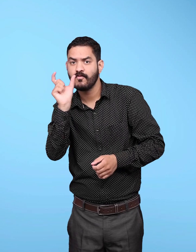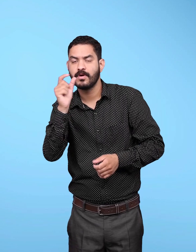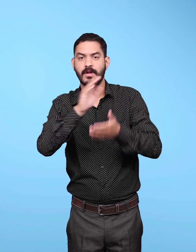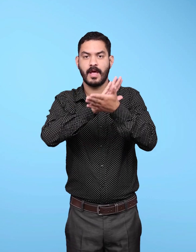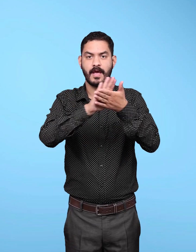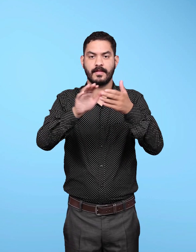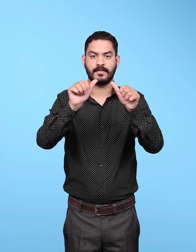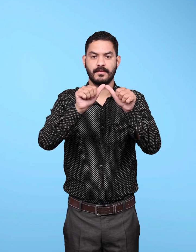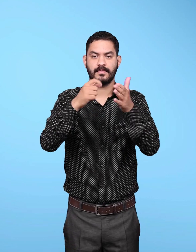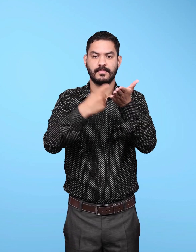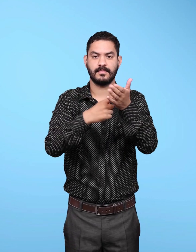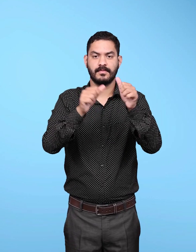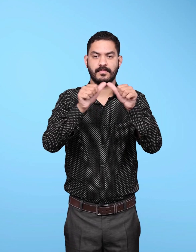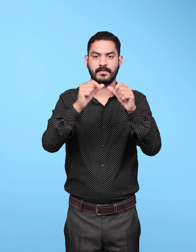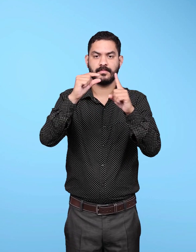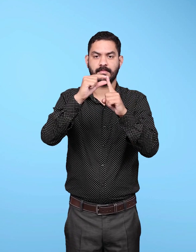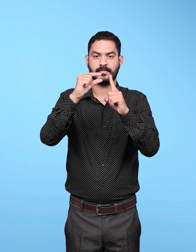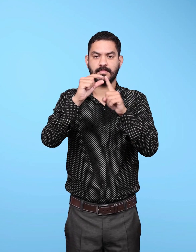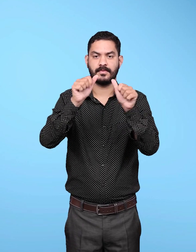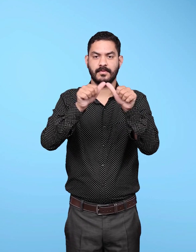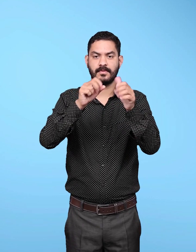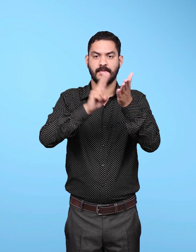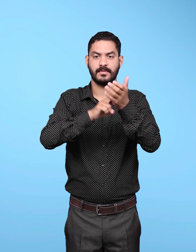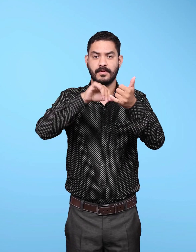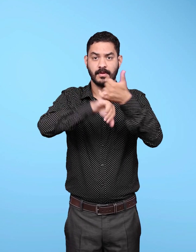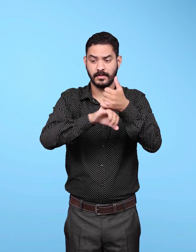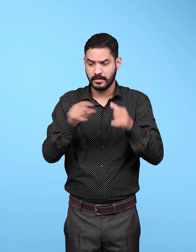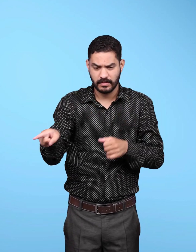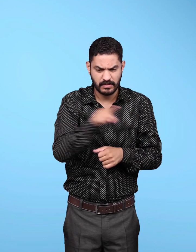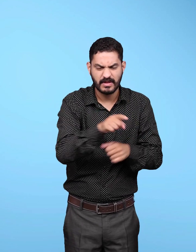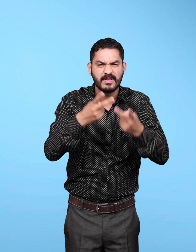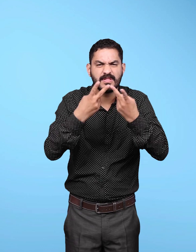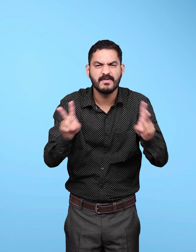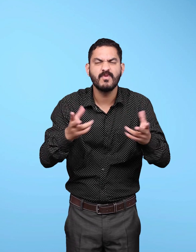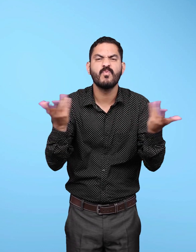of drainage was different from that of the Harappans?